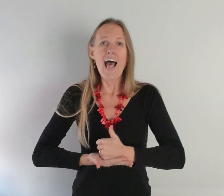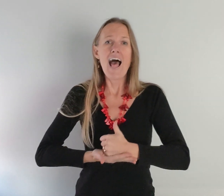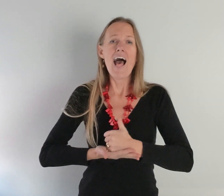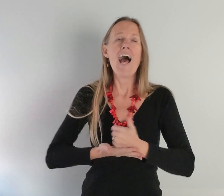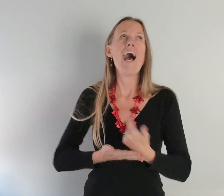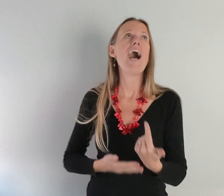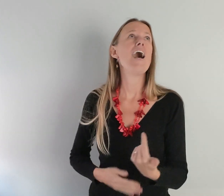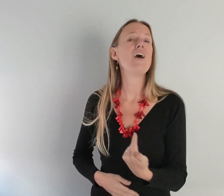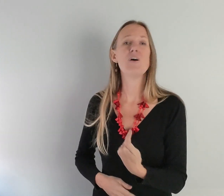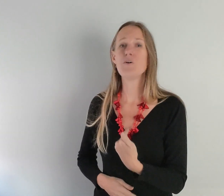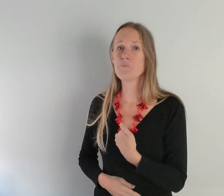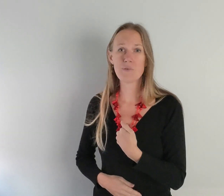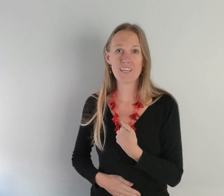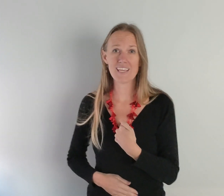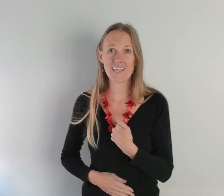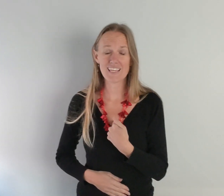me